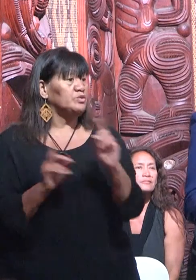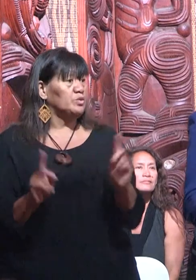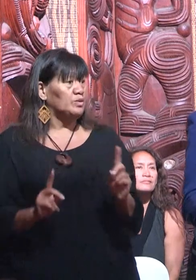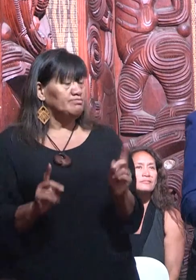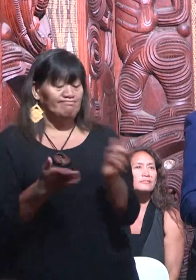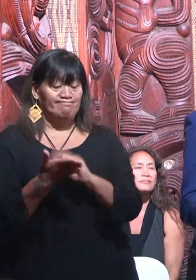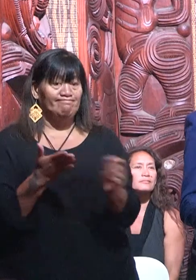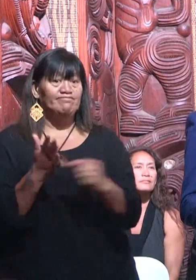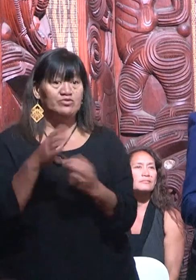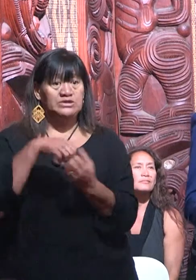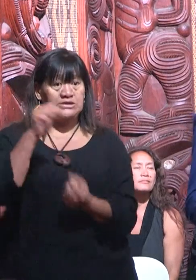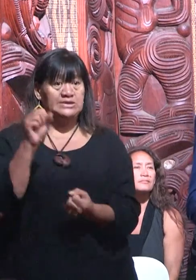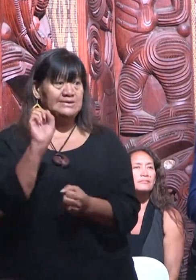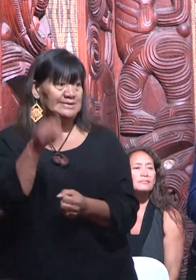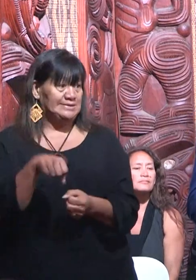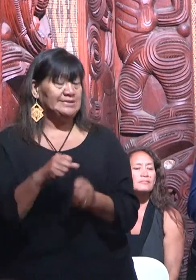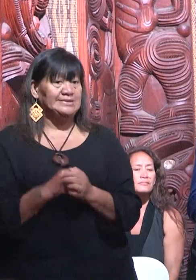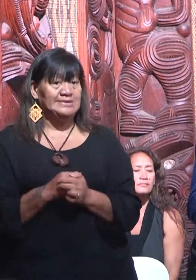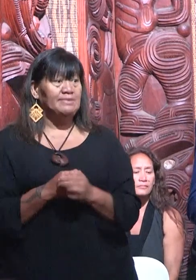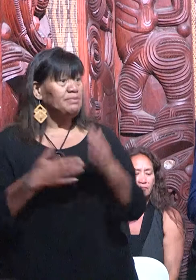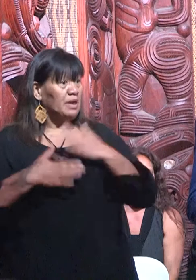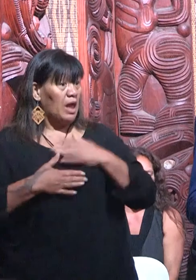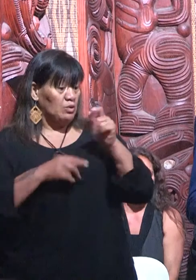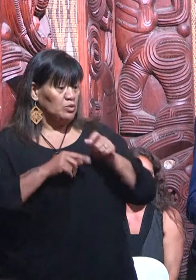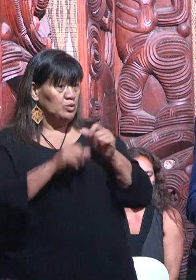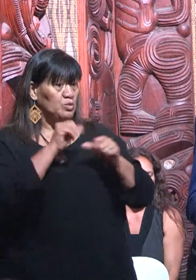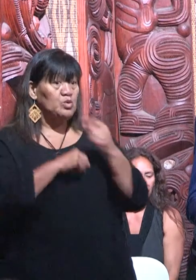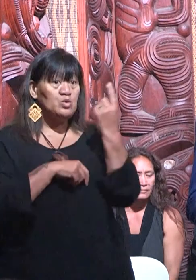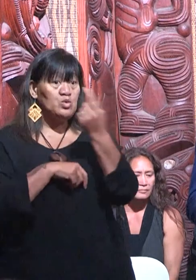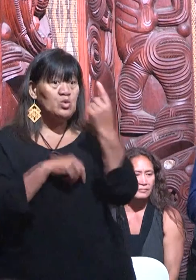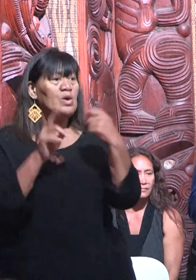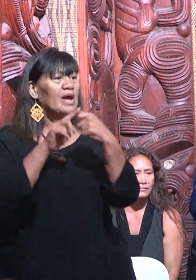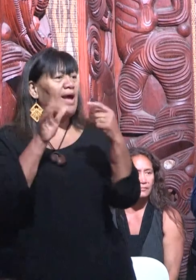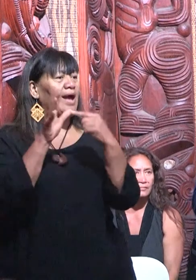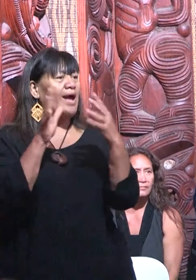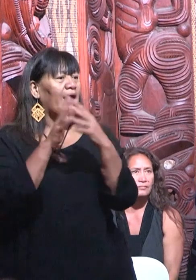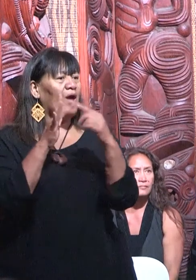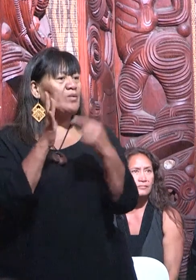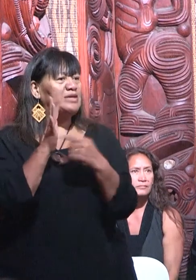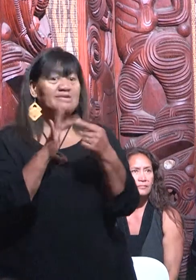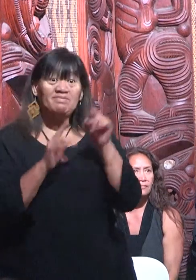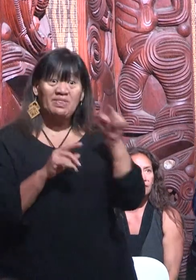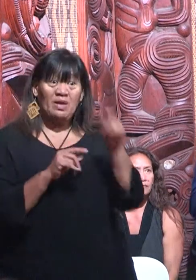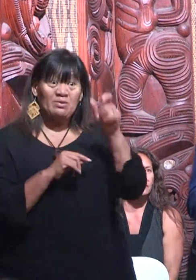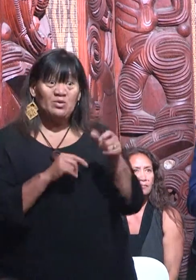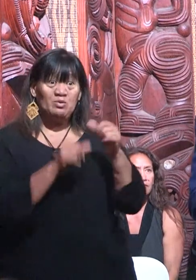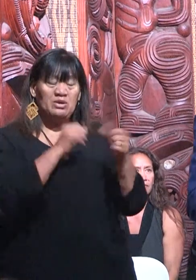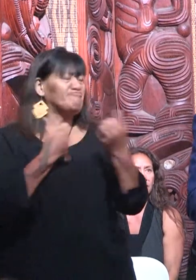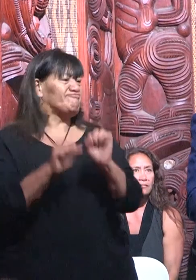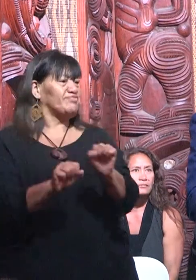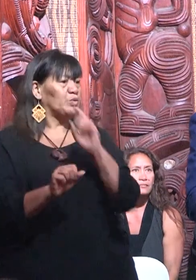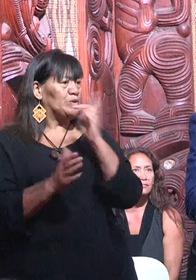of Te Tiriti o Waitangi, our particular tupuna kawiti refused to sign. 5 years